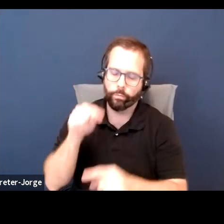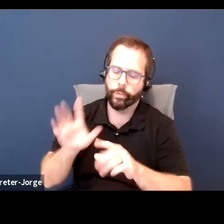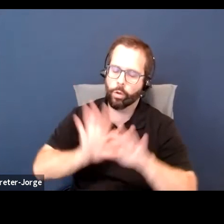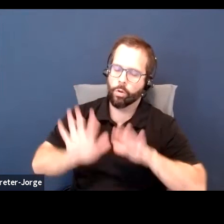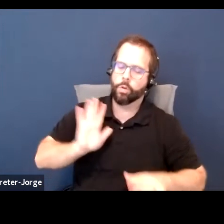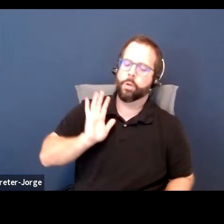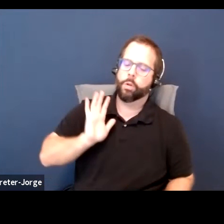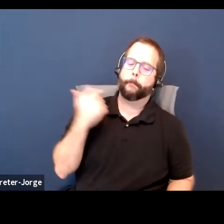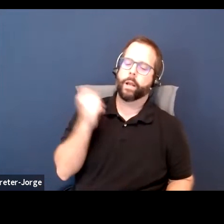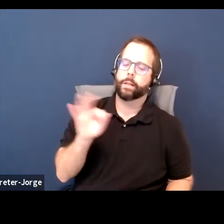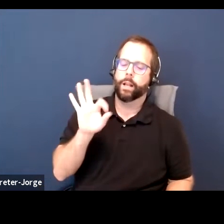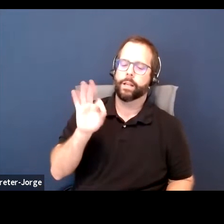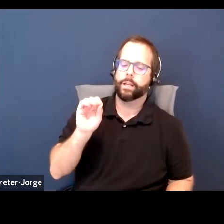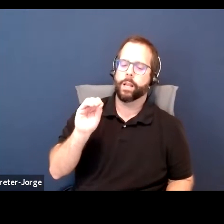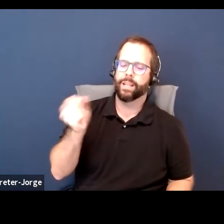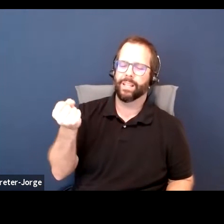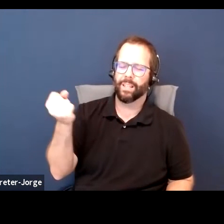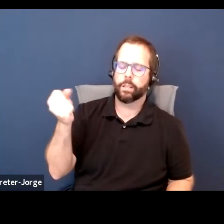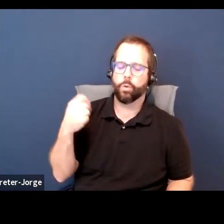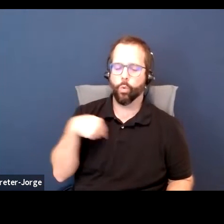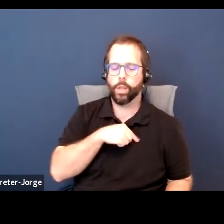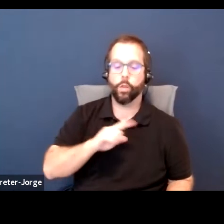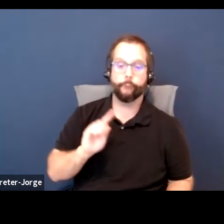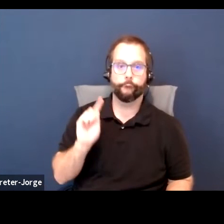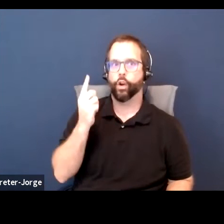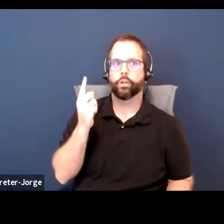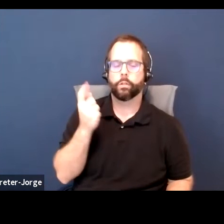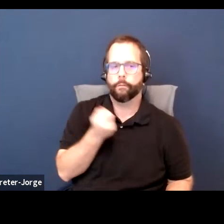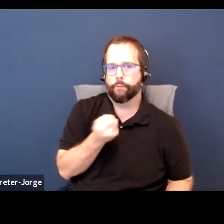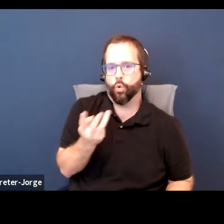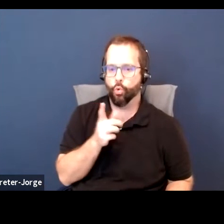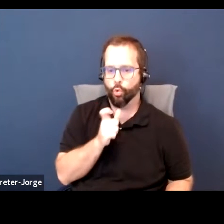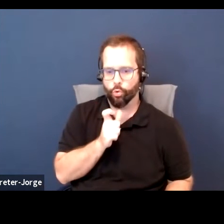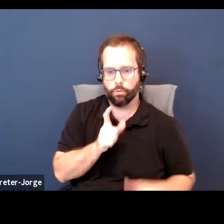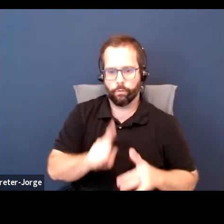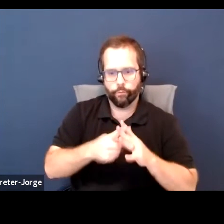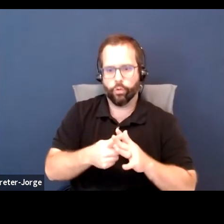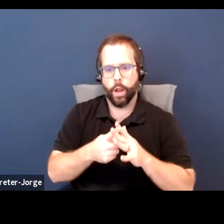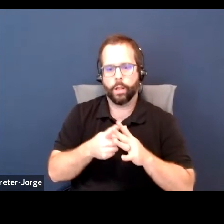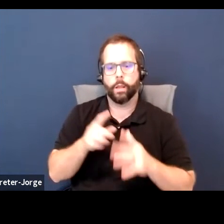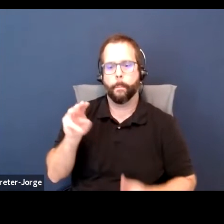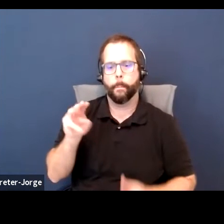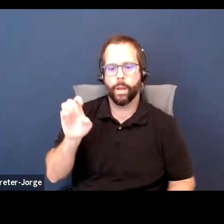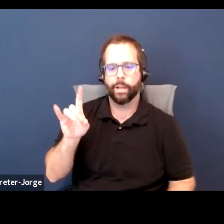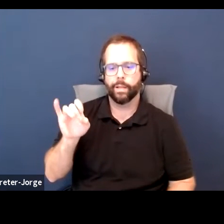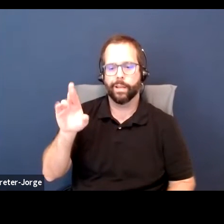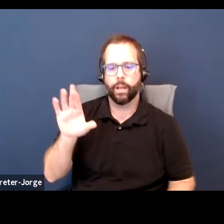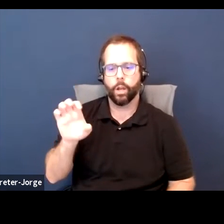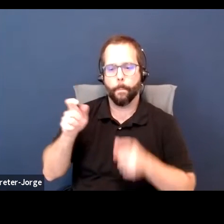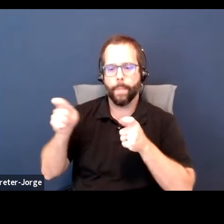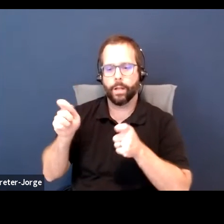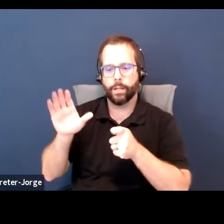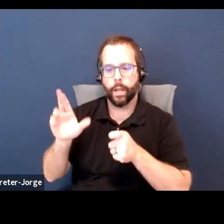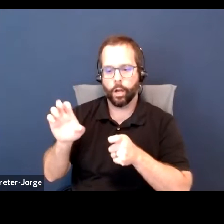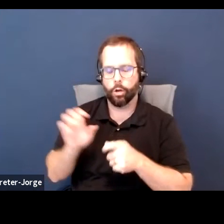in the 90s to first try Medicaid managed care, and the companies that came in at that time didn't do so well.